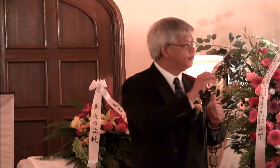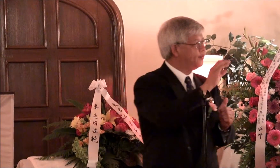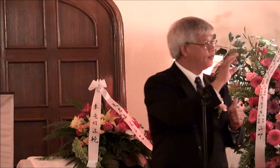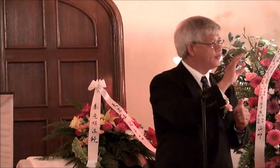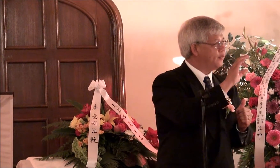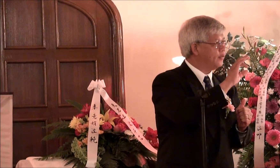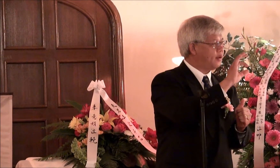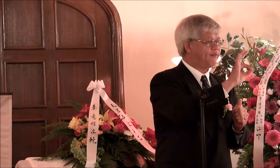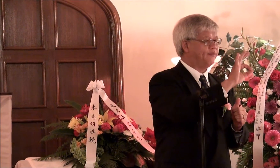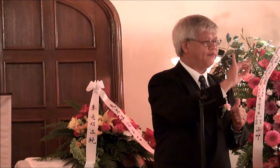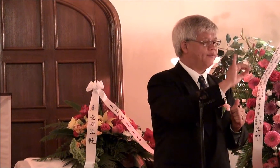through the,